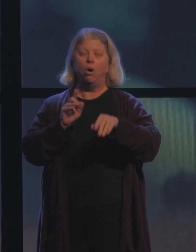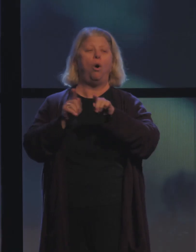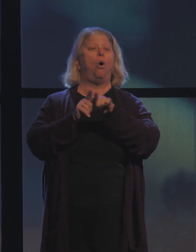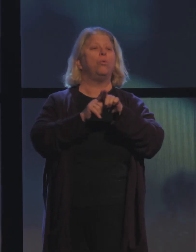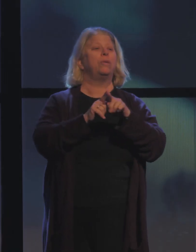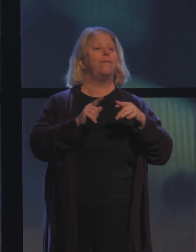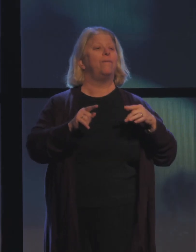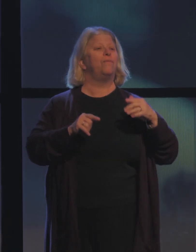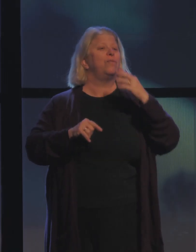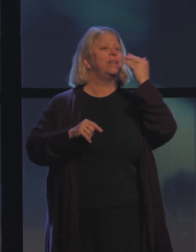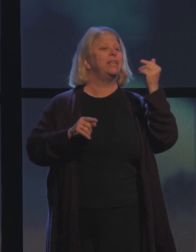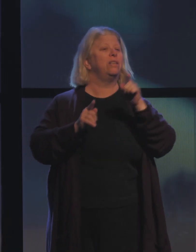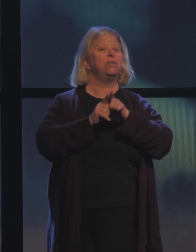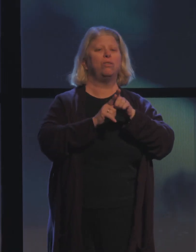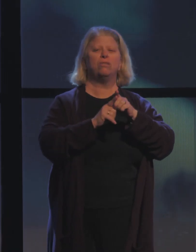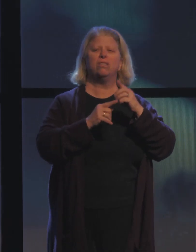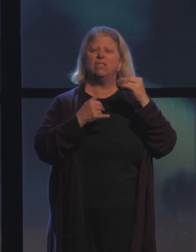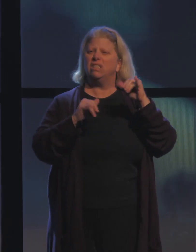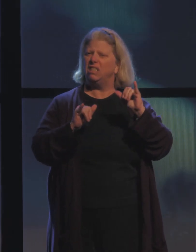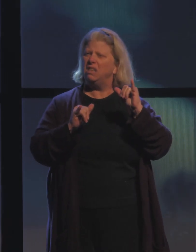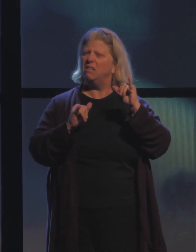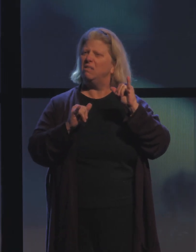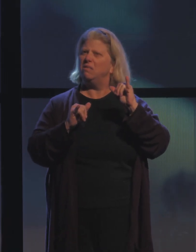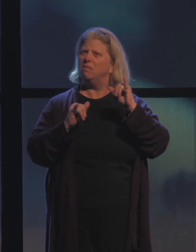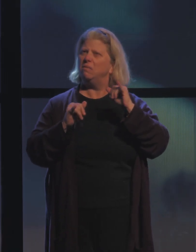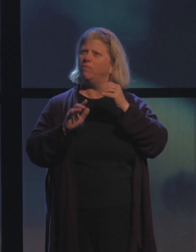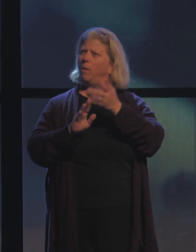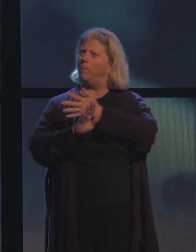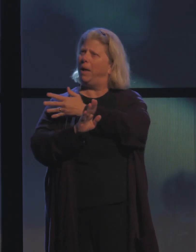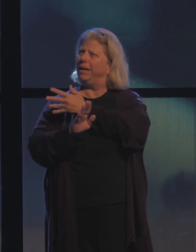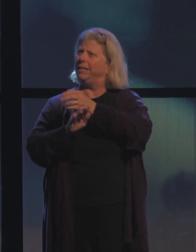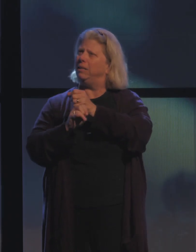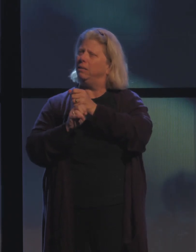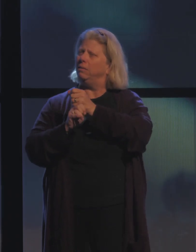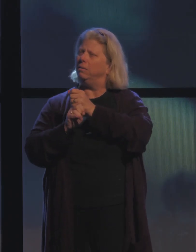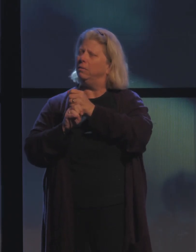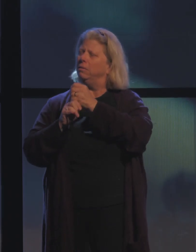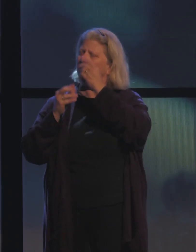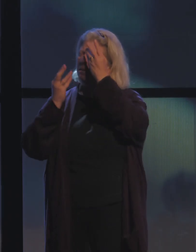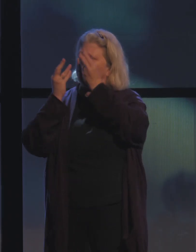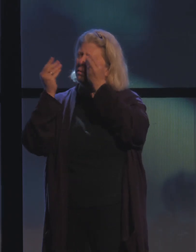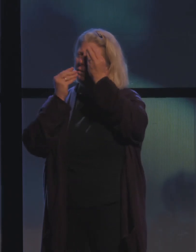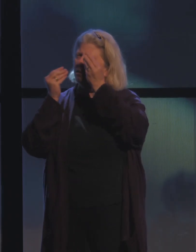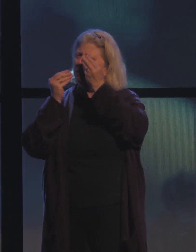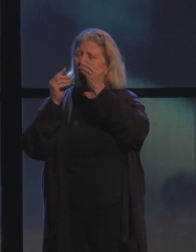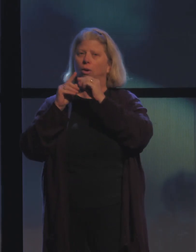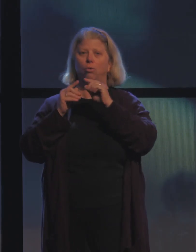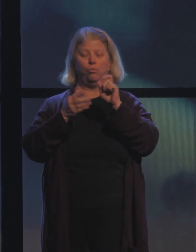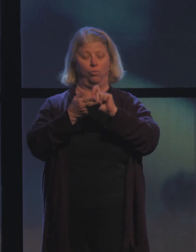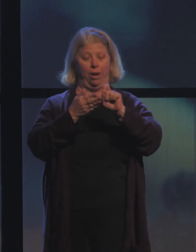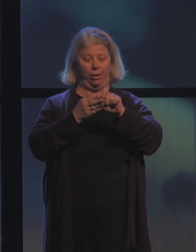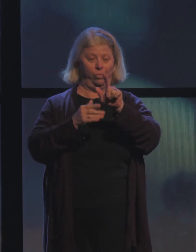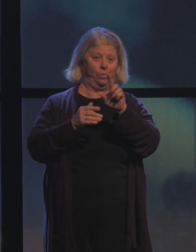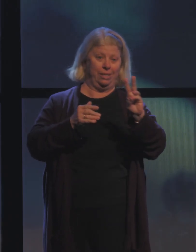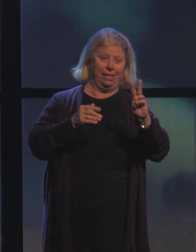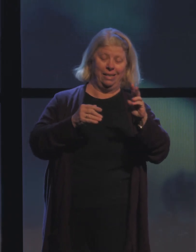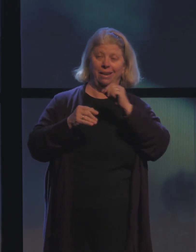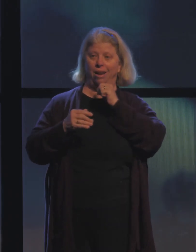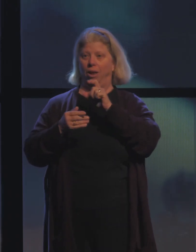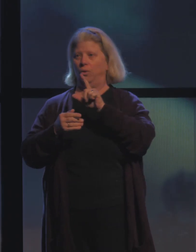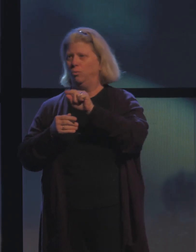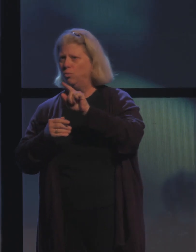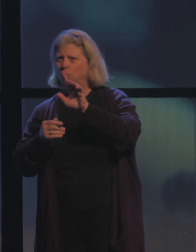think sometimes we forget what we might still be carrying from the previous year. Just because we're writing 26 now instead of